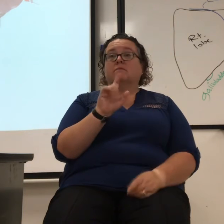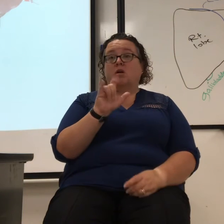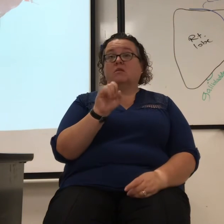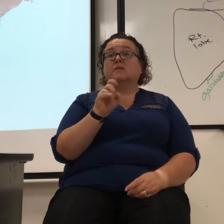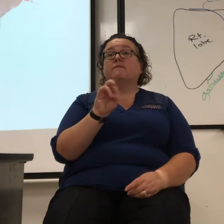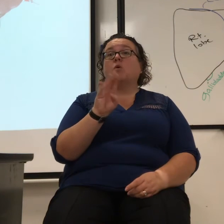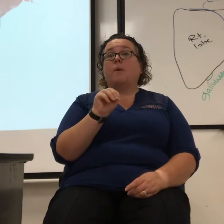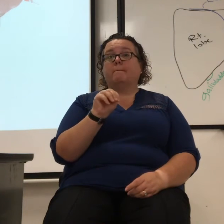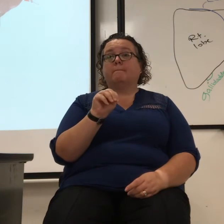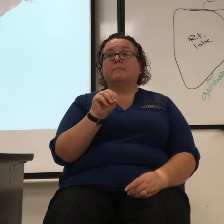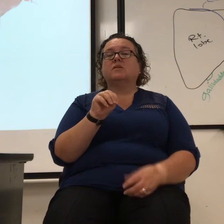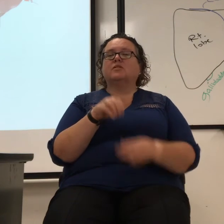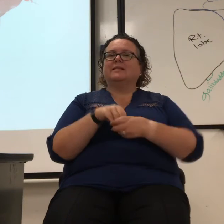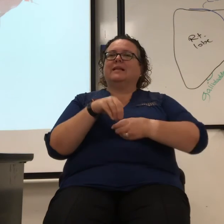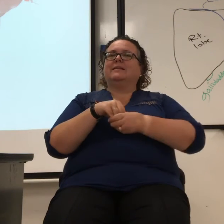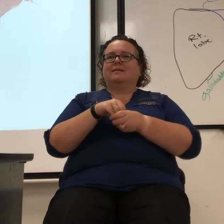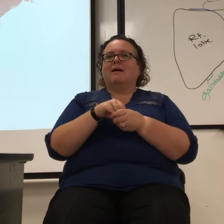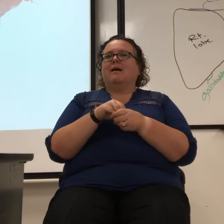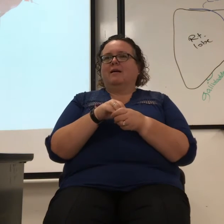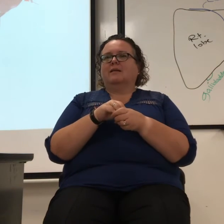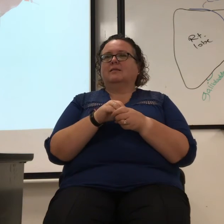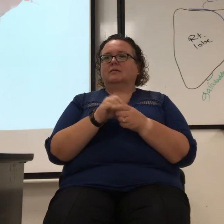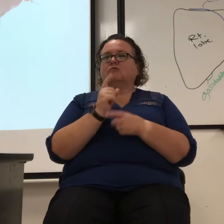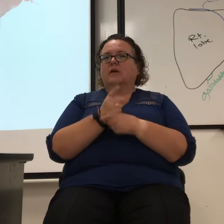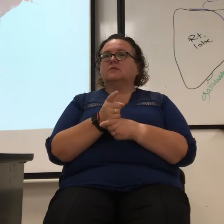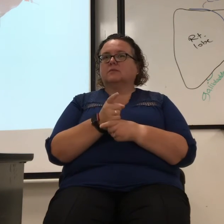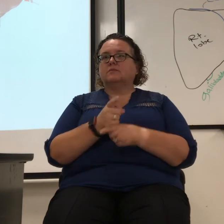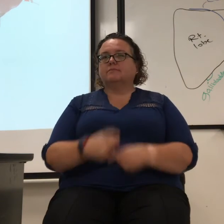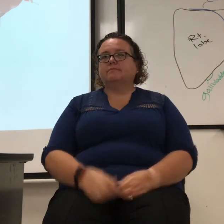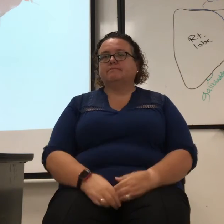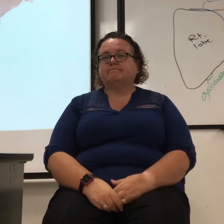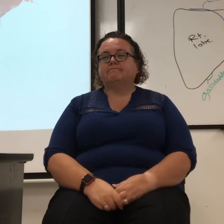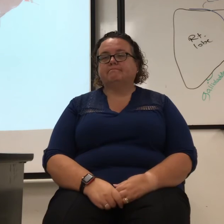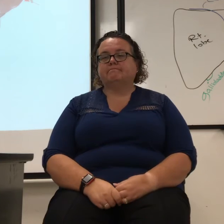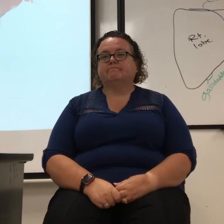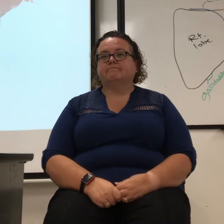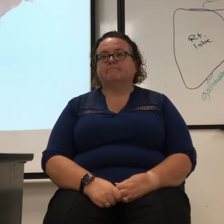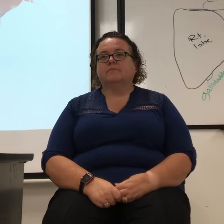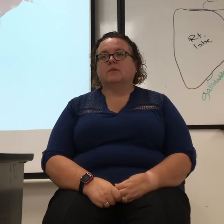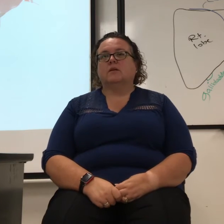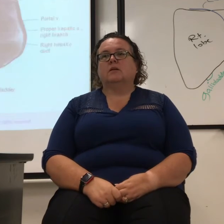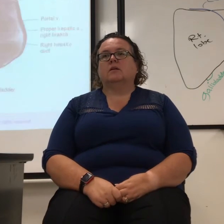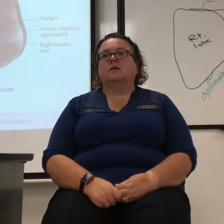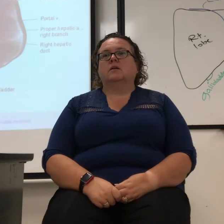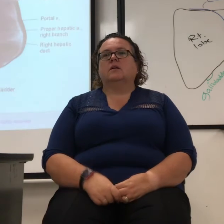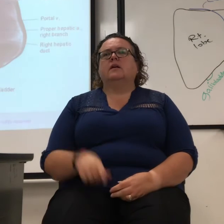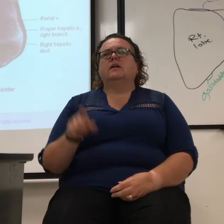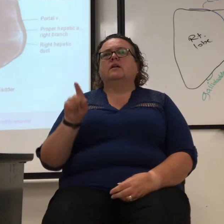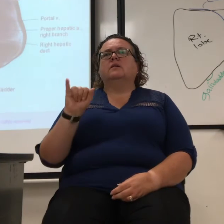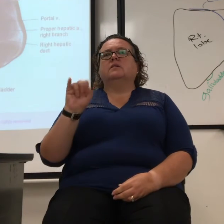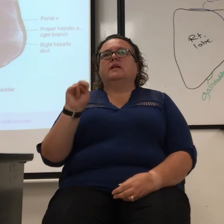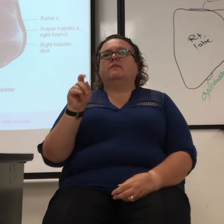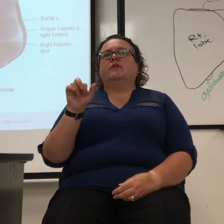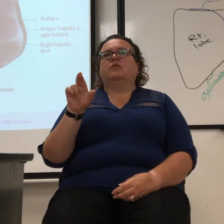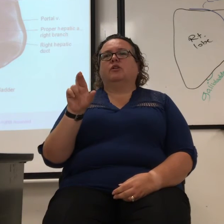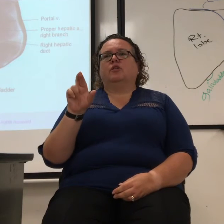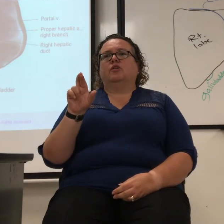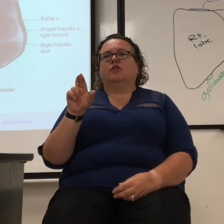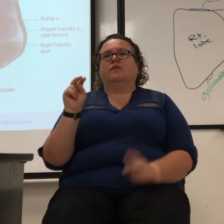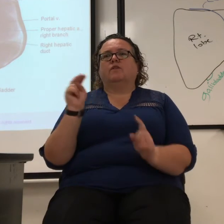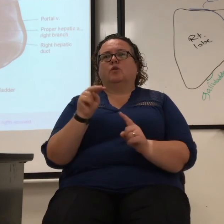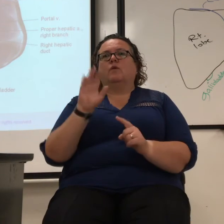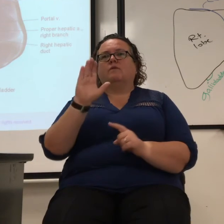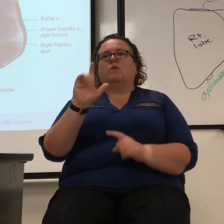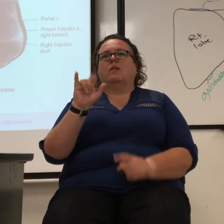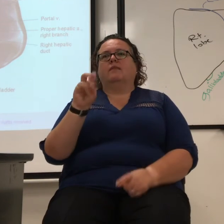Falciform. Yeah, just on the inside of the body cavity. Here's an inferior view of the